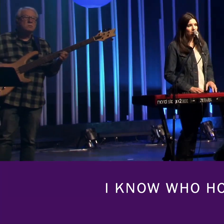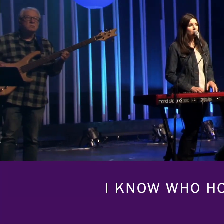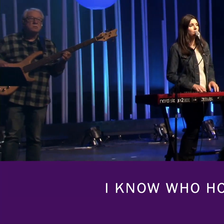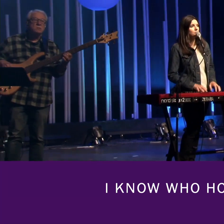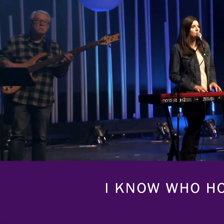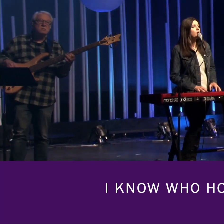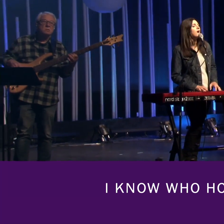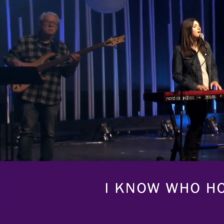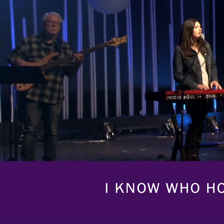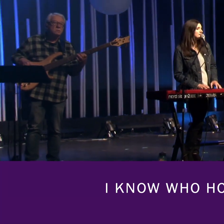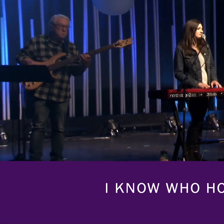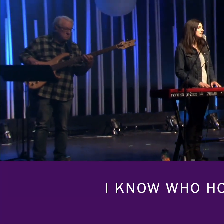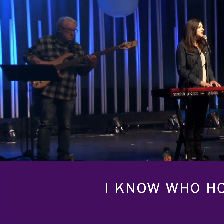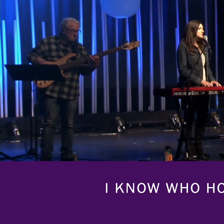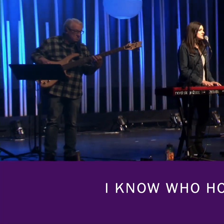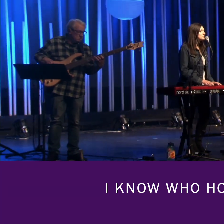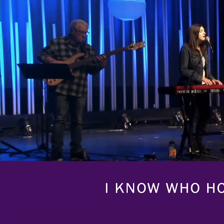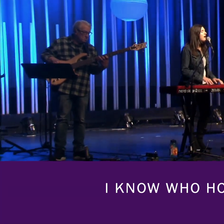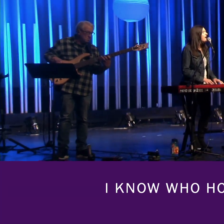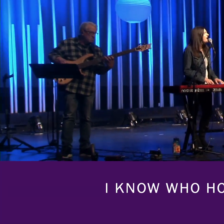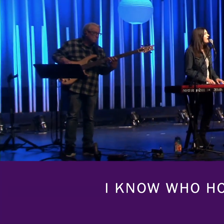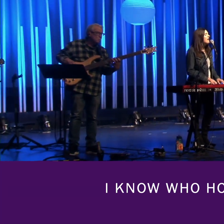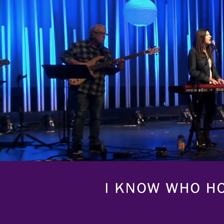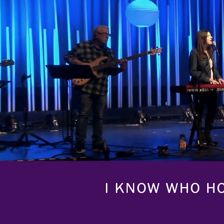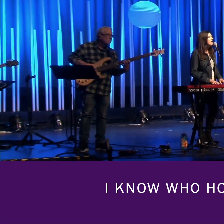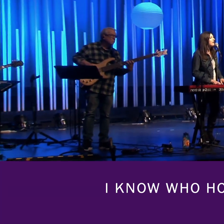I know who holds